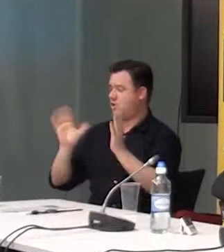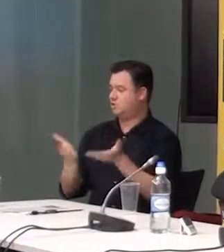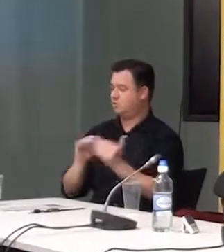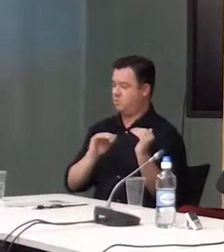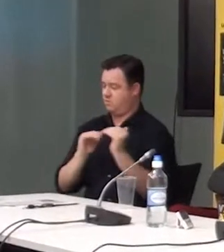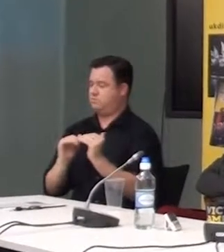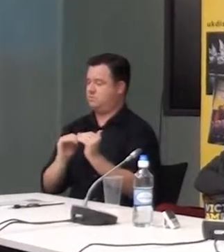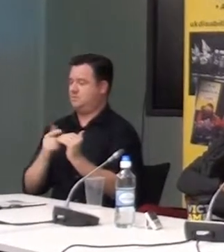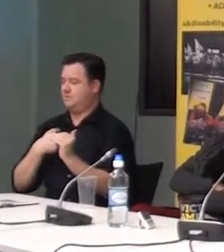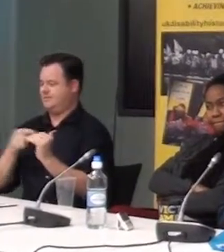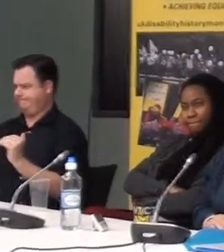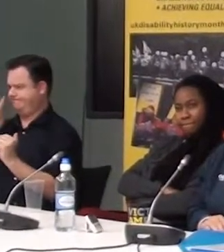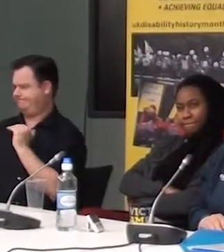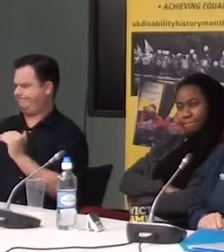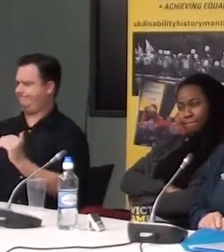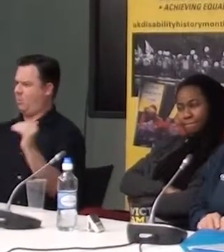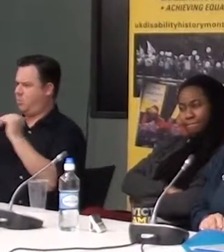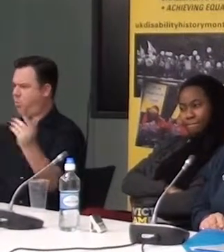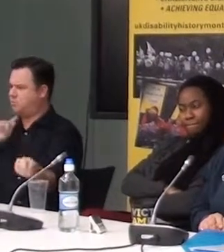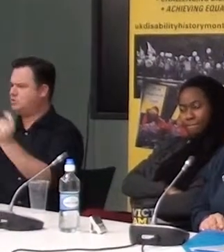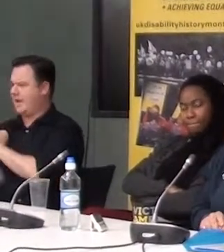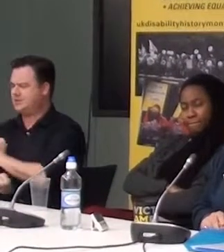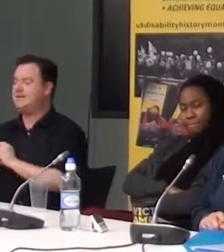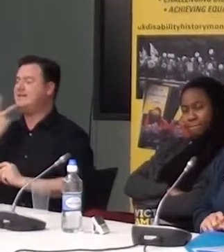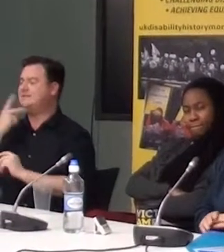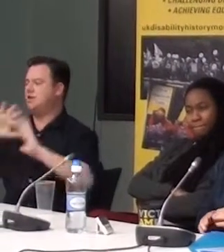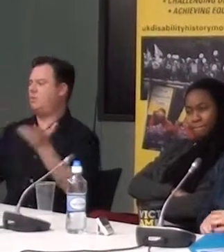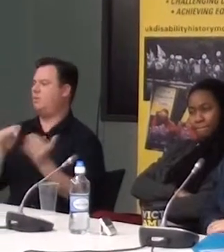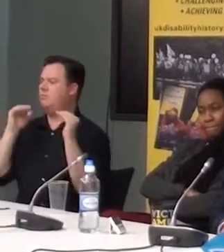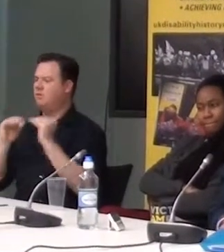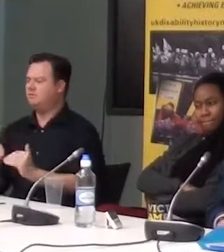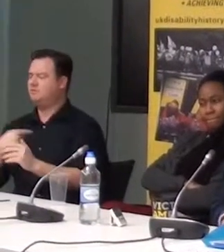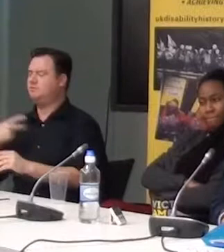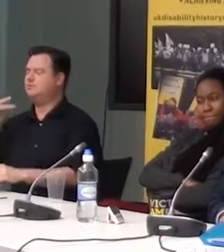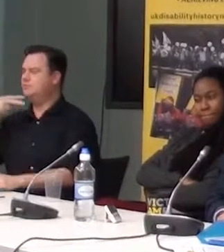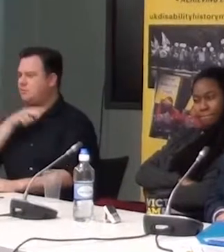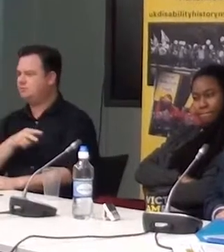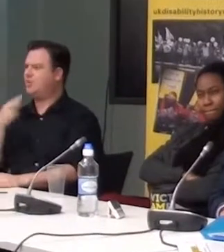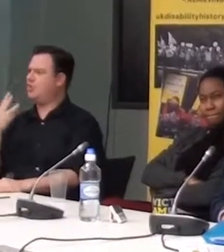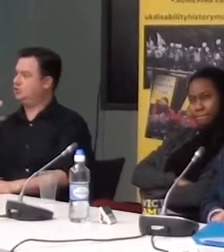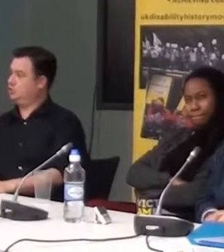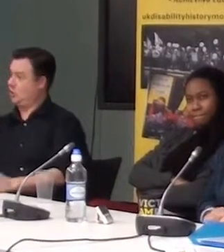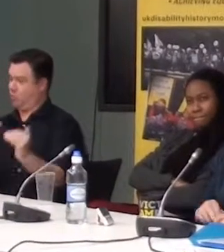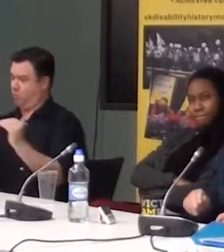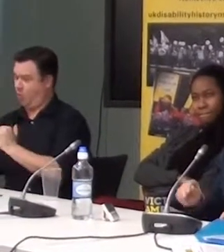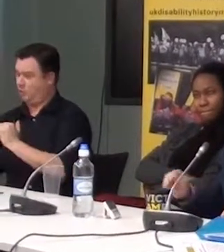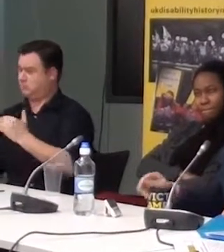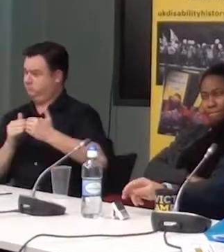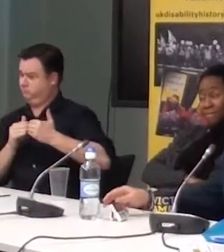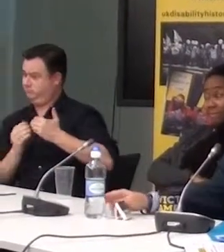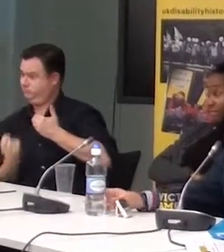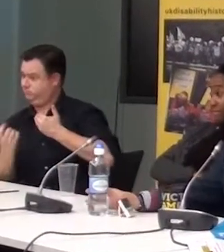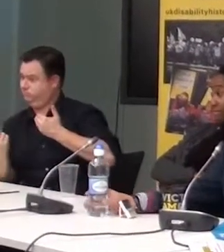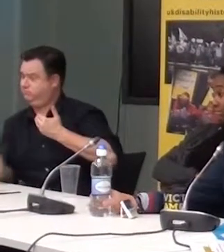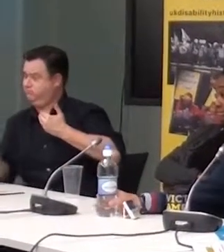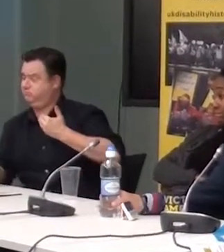onwards, we've seen a change in war. Since the end of the Second World War, there have been 232 wars fought. And